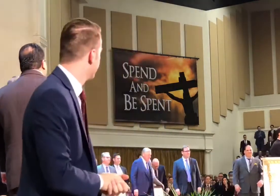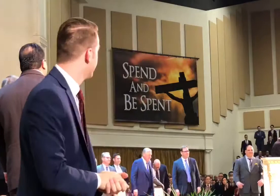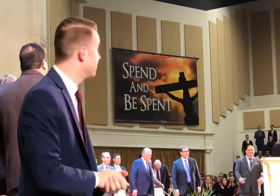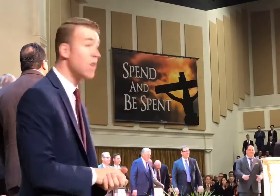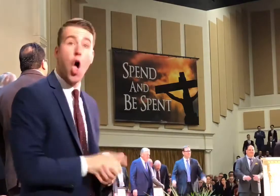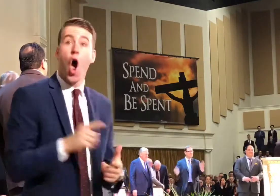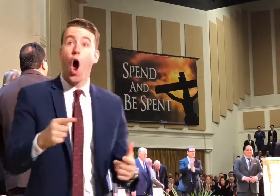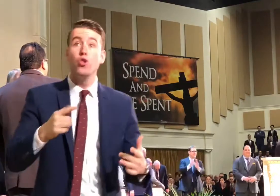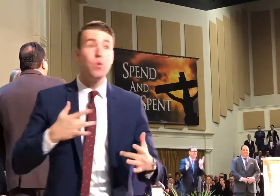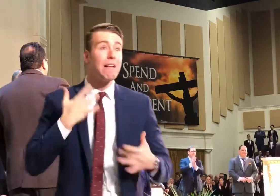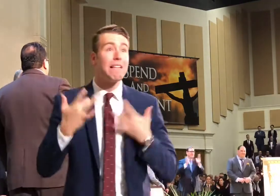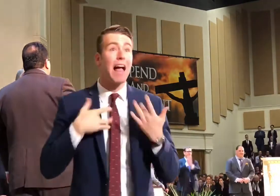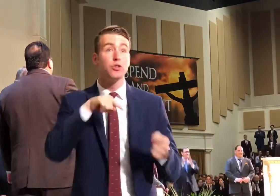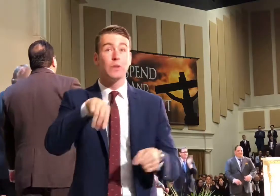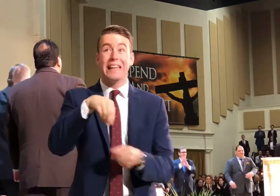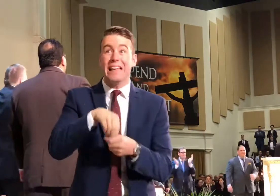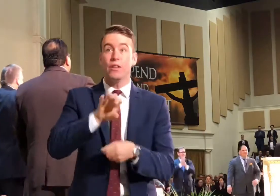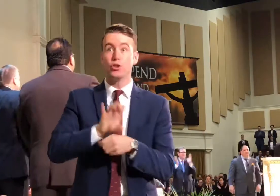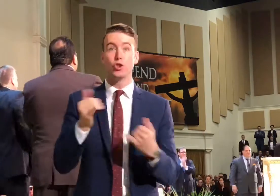Are you glad you're in the church tonight?